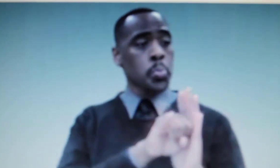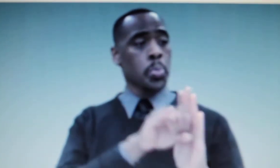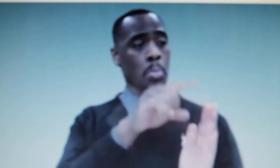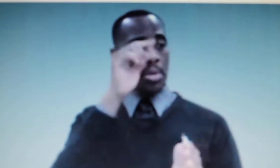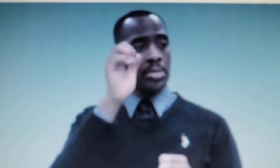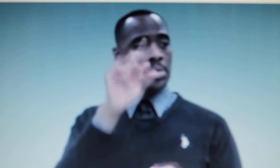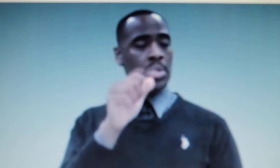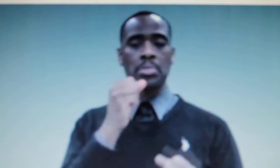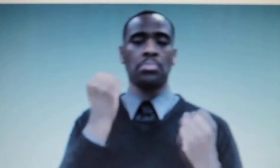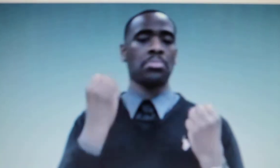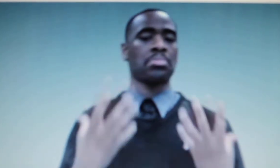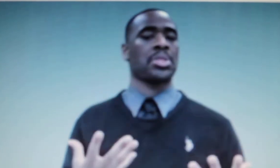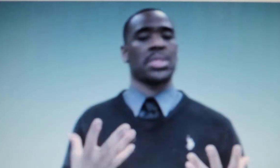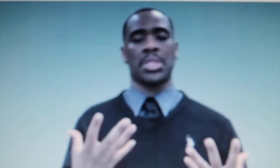ASL.